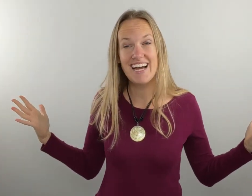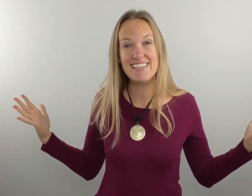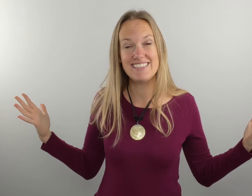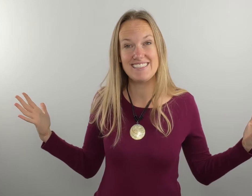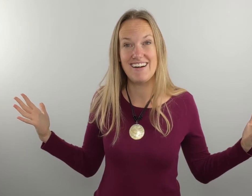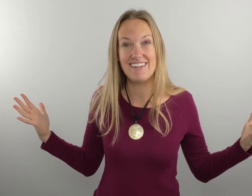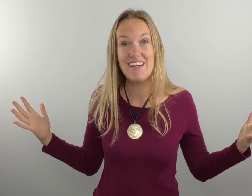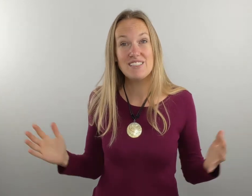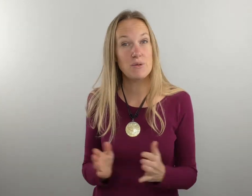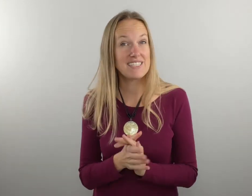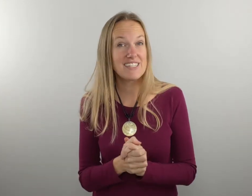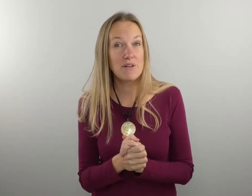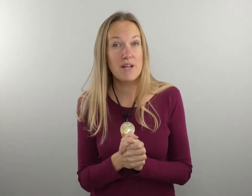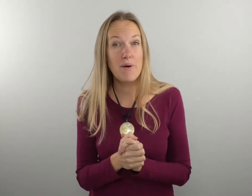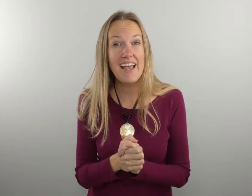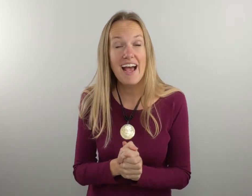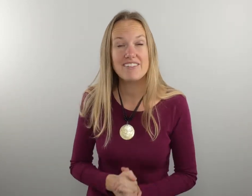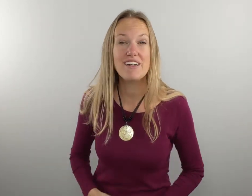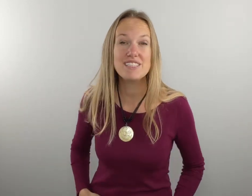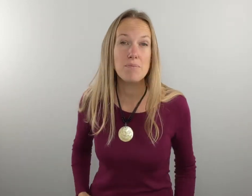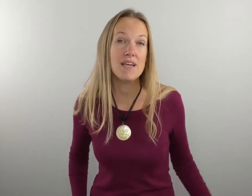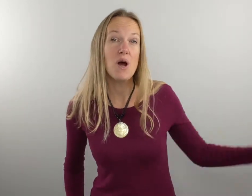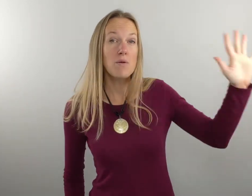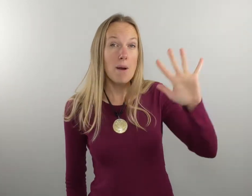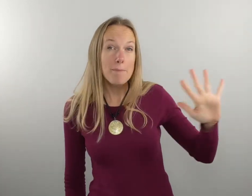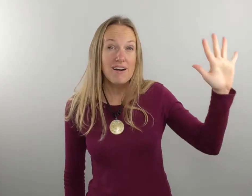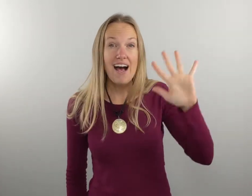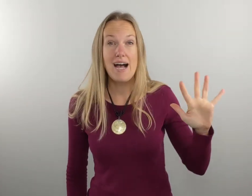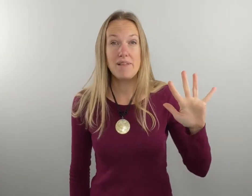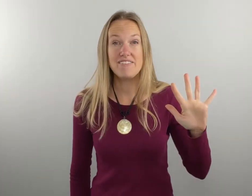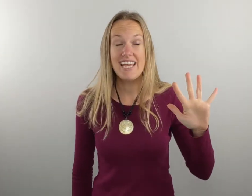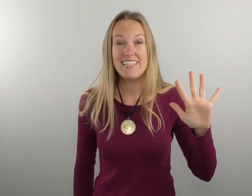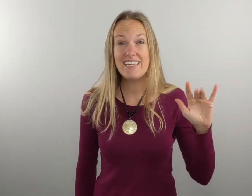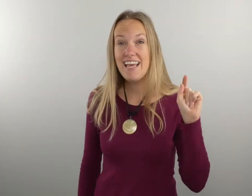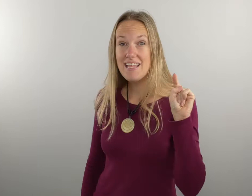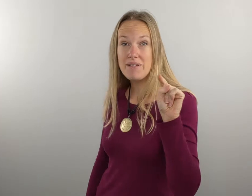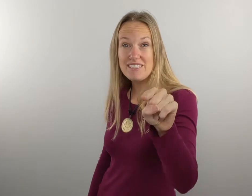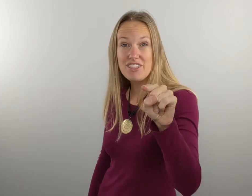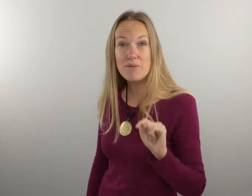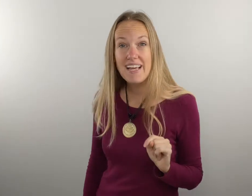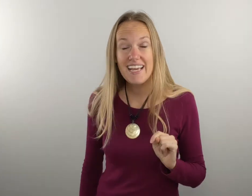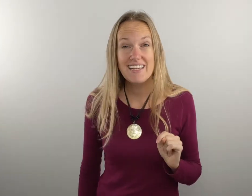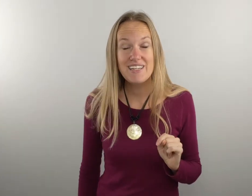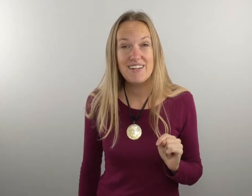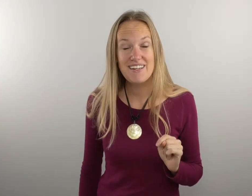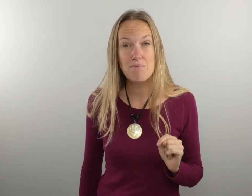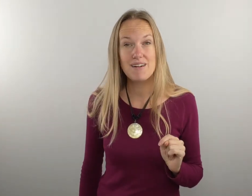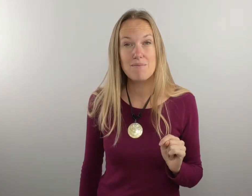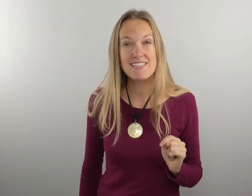this song. So we'll get started right away after housekeeping. Remember, I'm left-handed, means if you're right-handed, you're going to mirror my